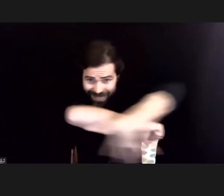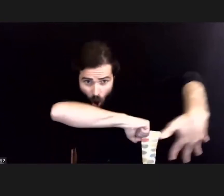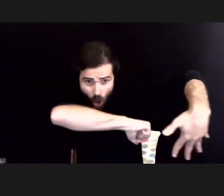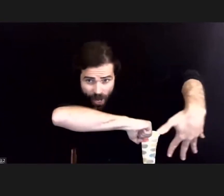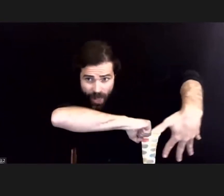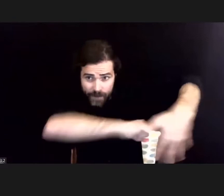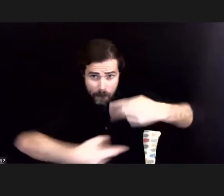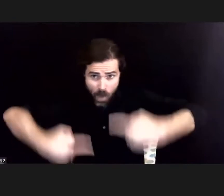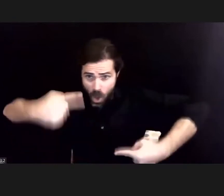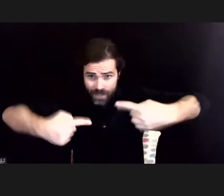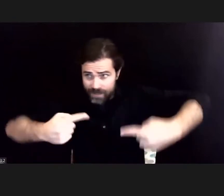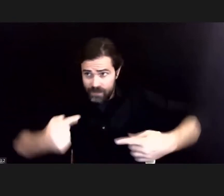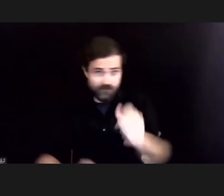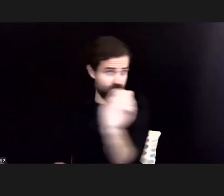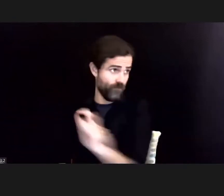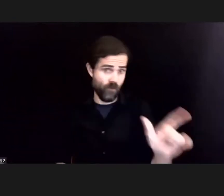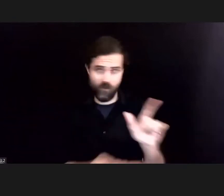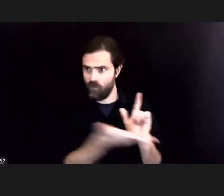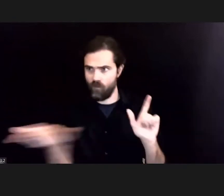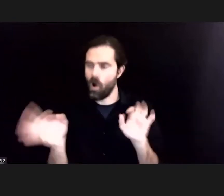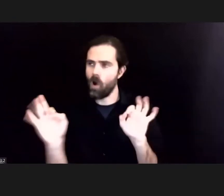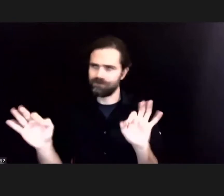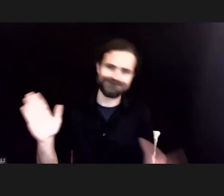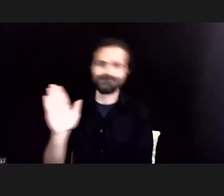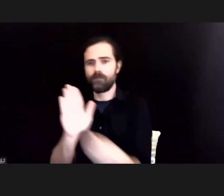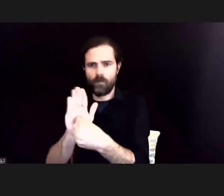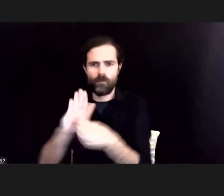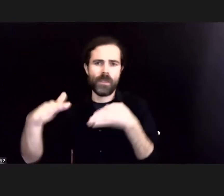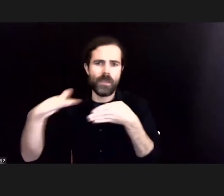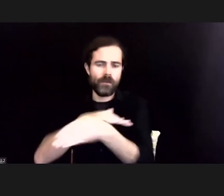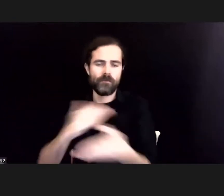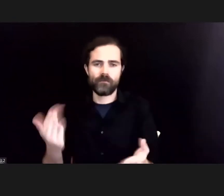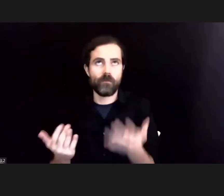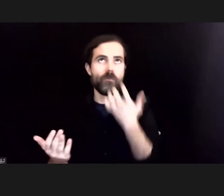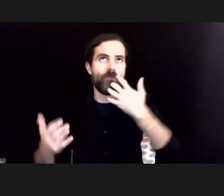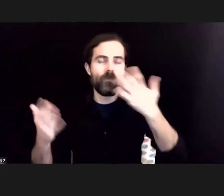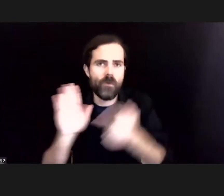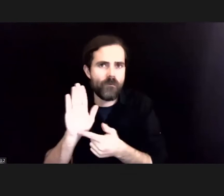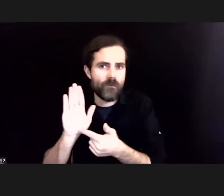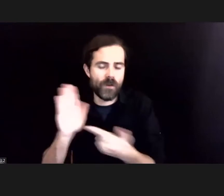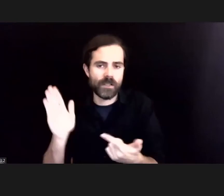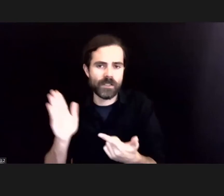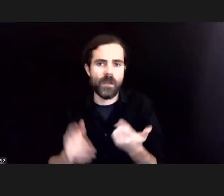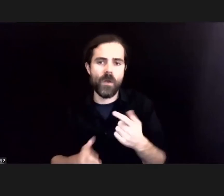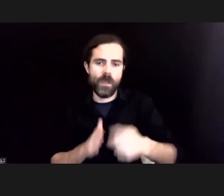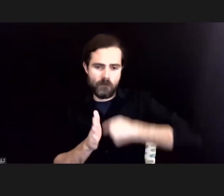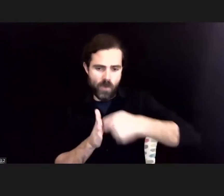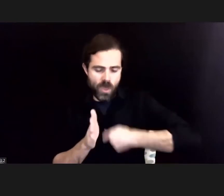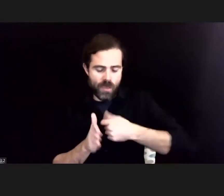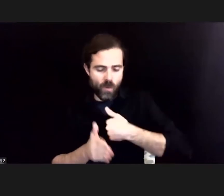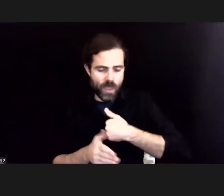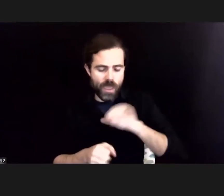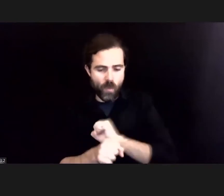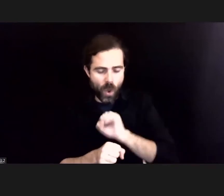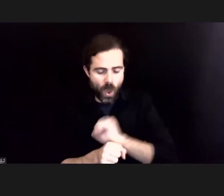policies, for example, related to the topic of today's presentations and the project, we work on the